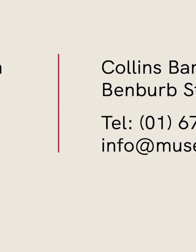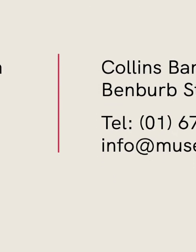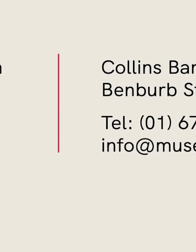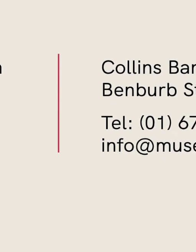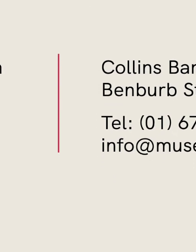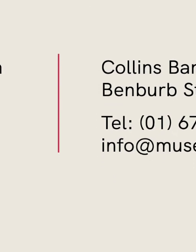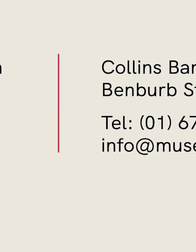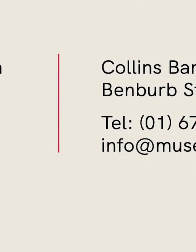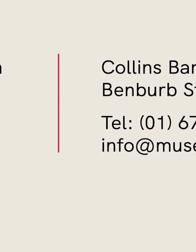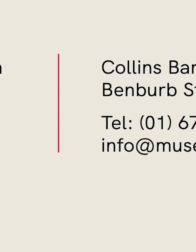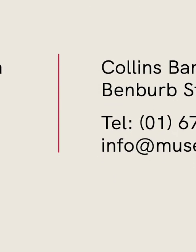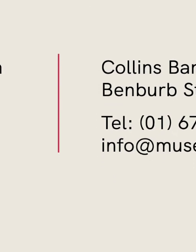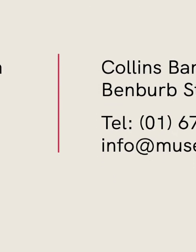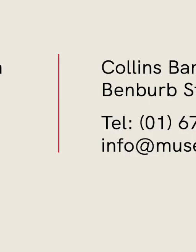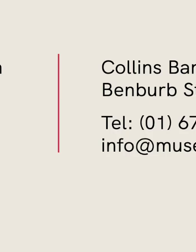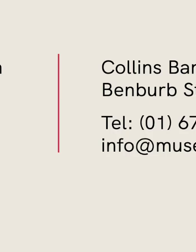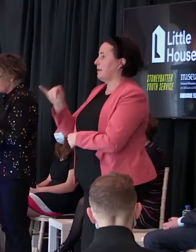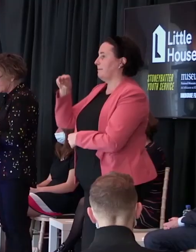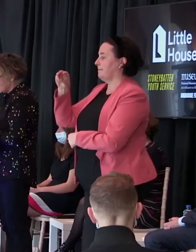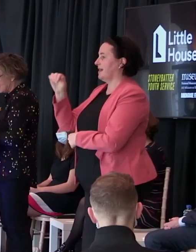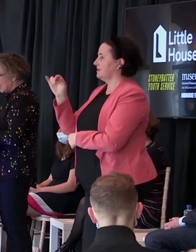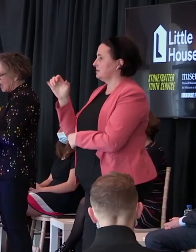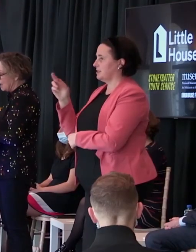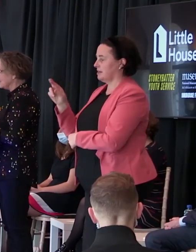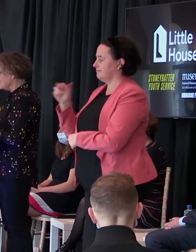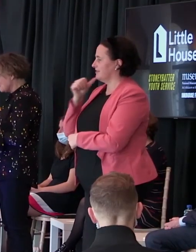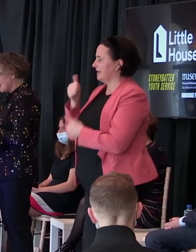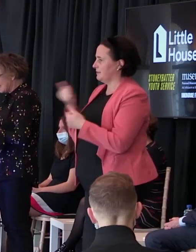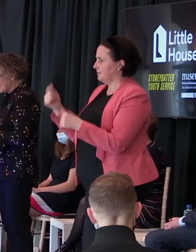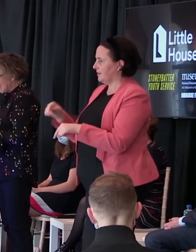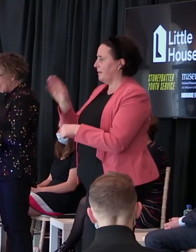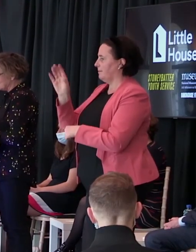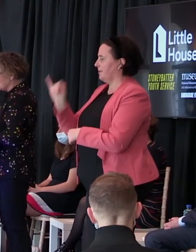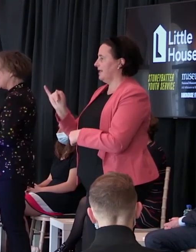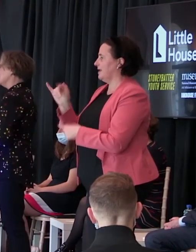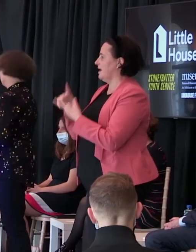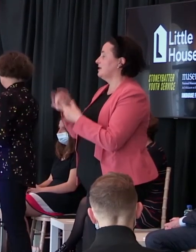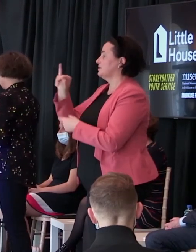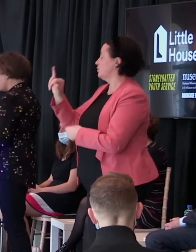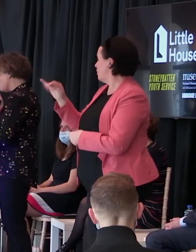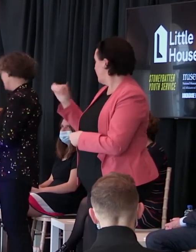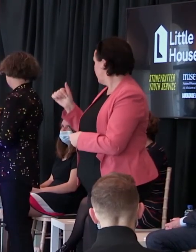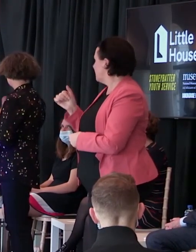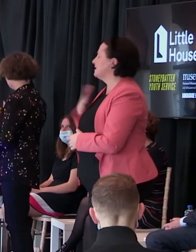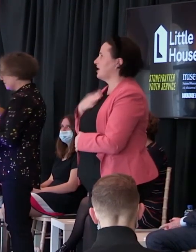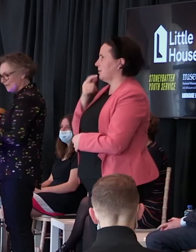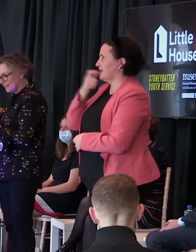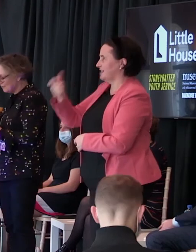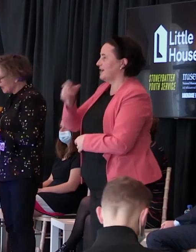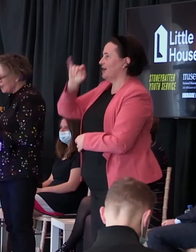Tanya McIntaggart, who unfortunately wasn't able to be here today, Billy McRae and Johanna